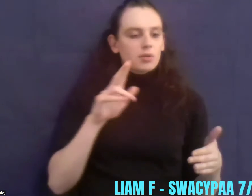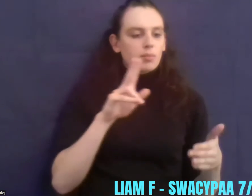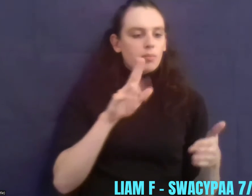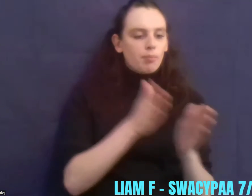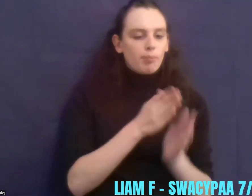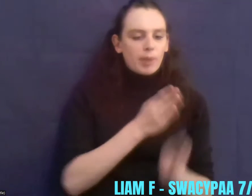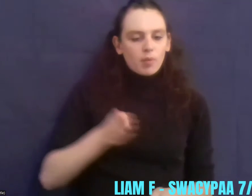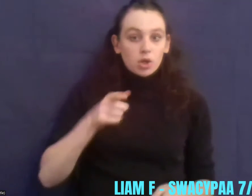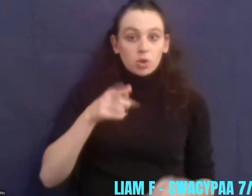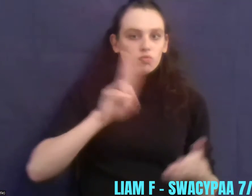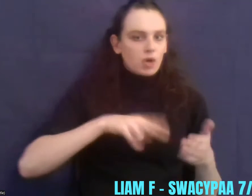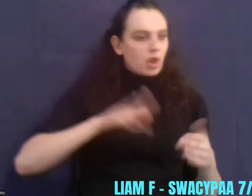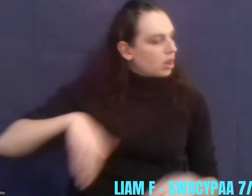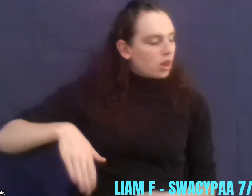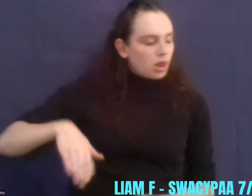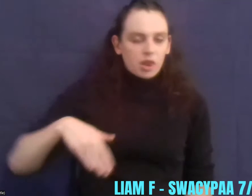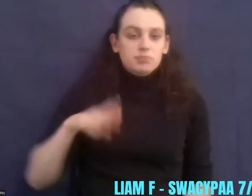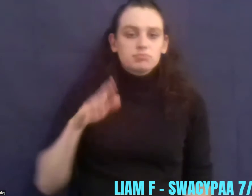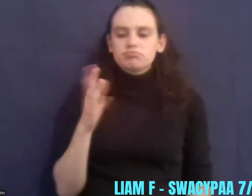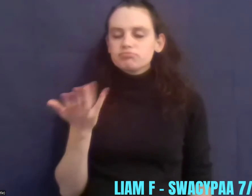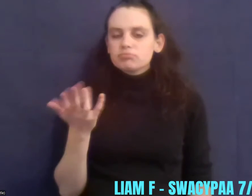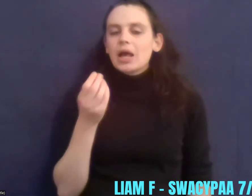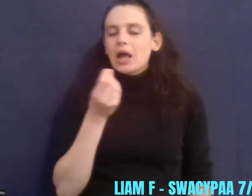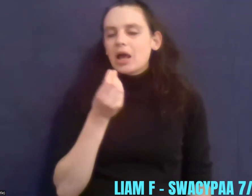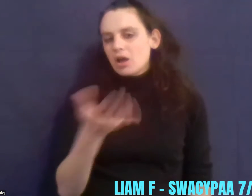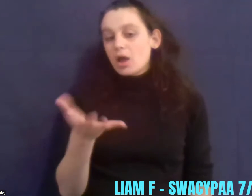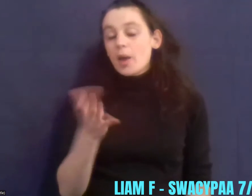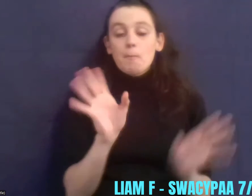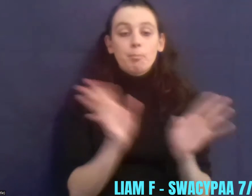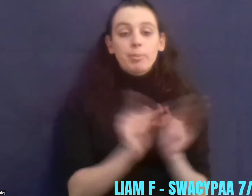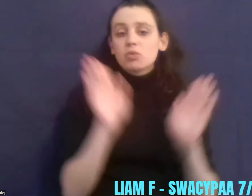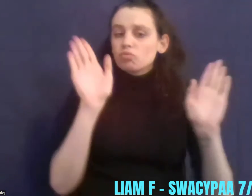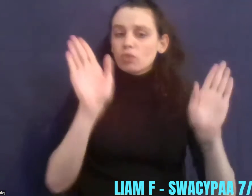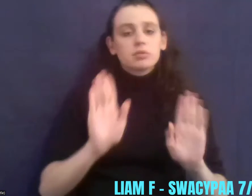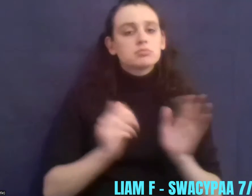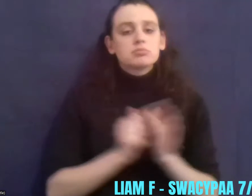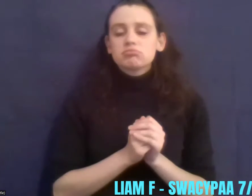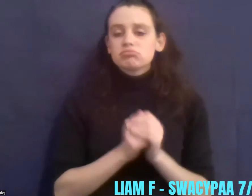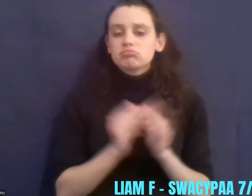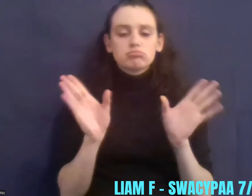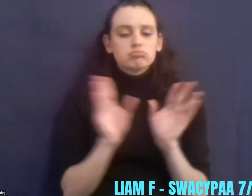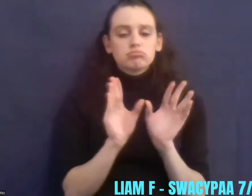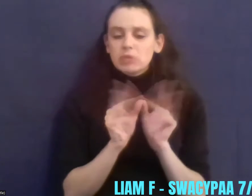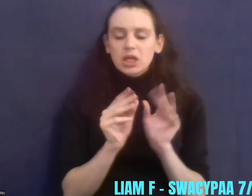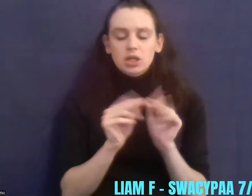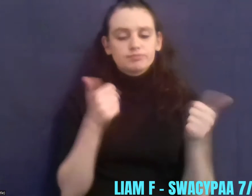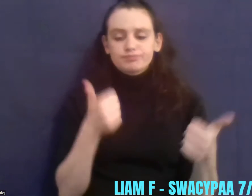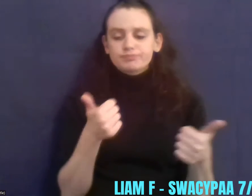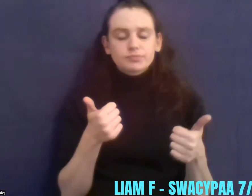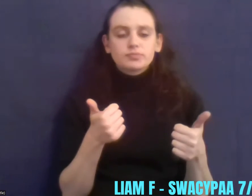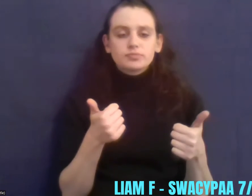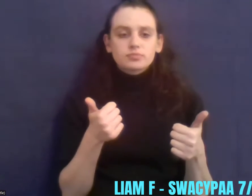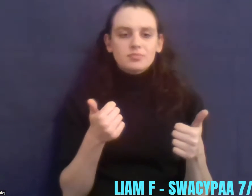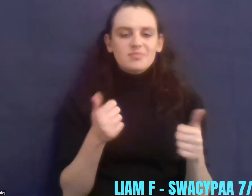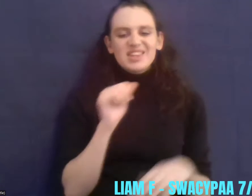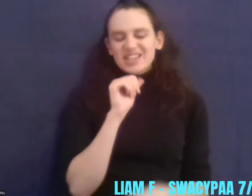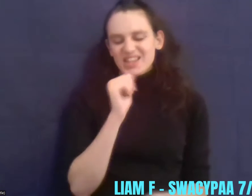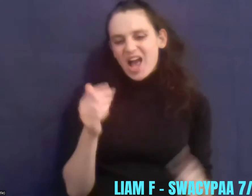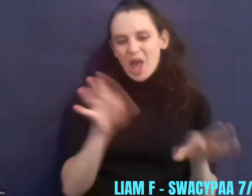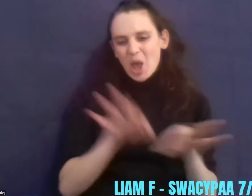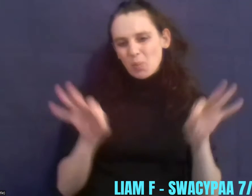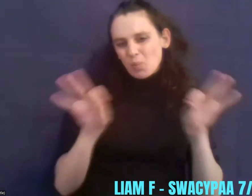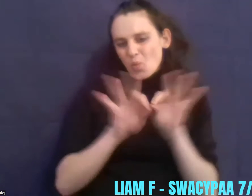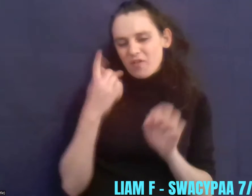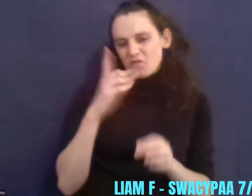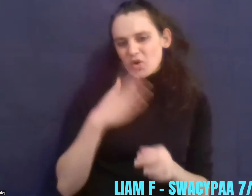meetings are not where I go for my sobriety. Meetings are go where I go to be of service, where I go to connect with newcomers,